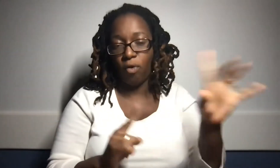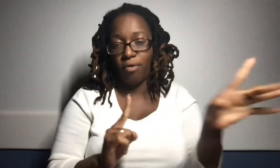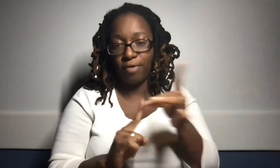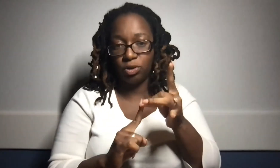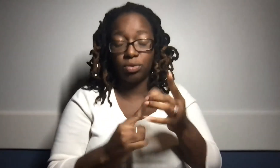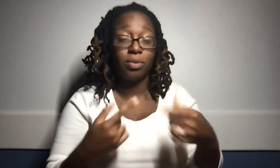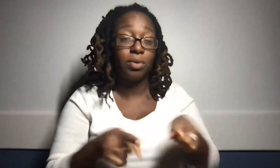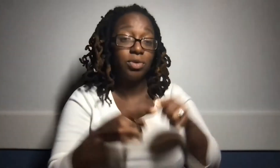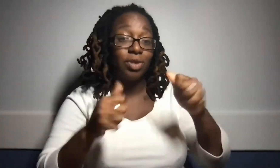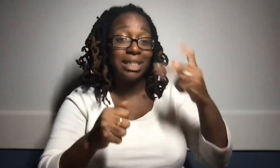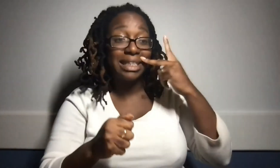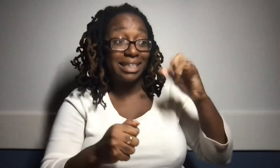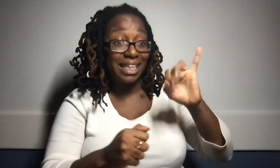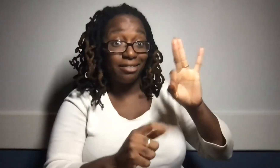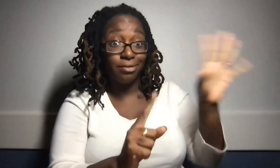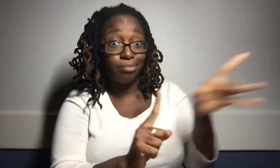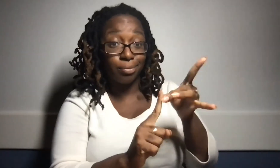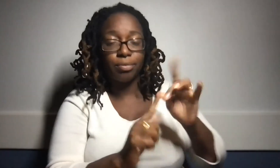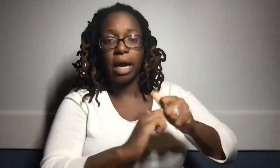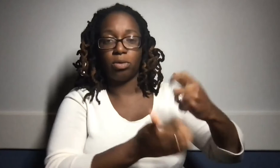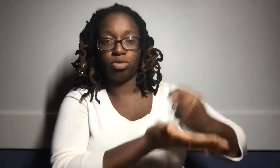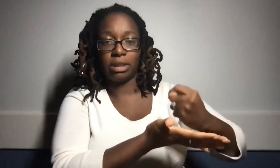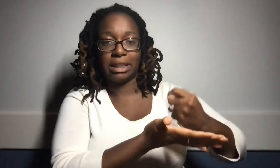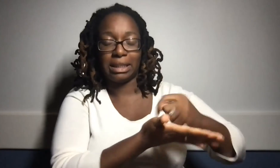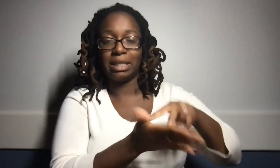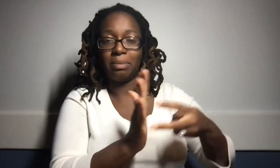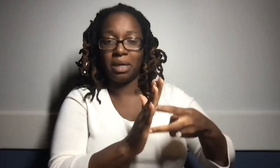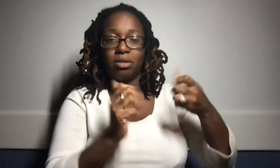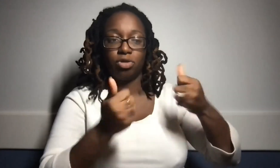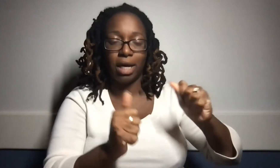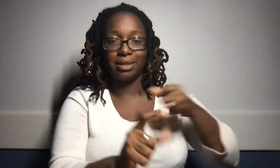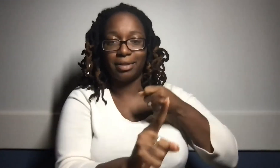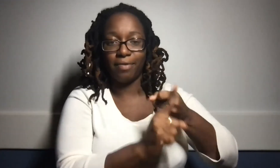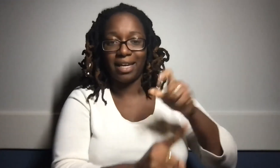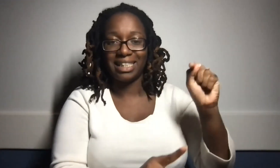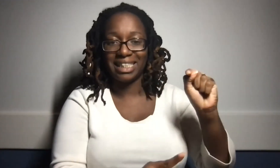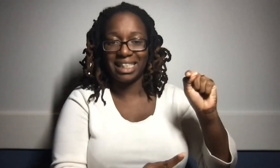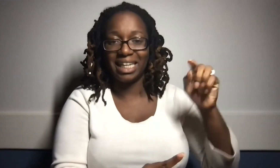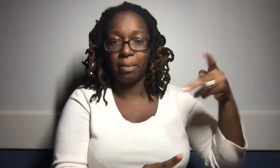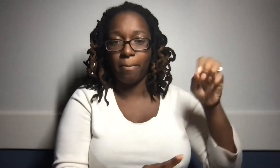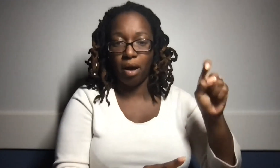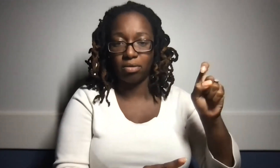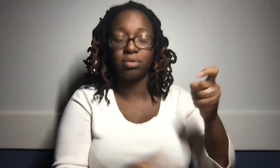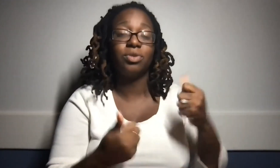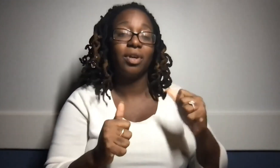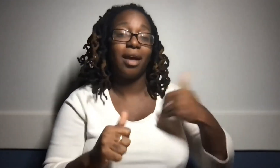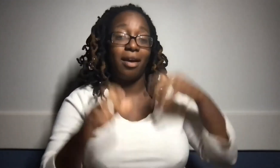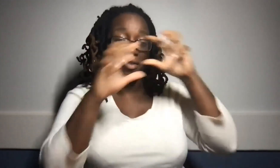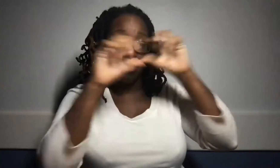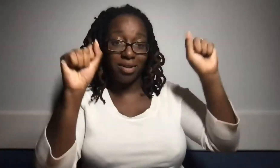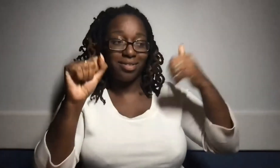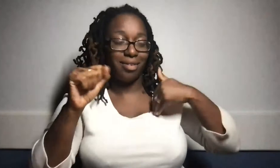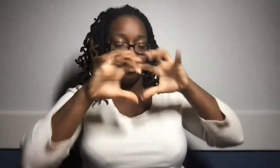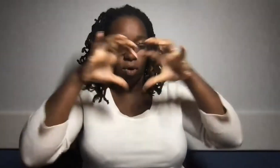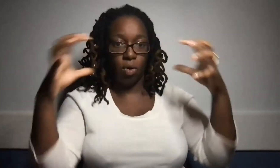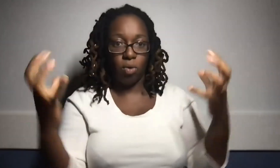treatment, which could reduce barriers to access TPOXX. We encourage President Biden to lead a global effort with the